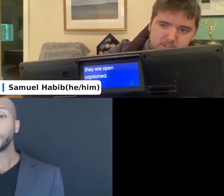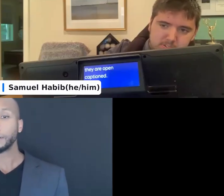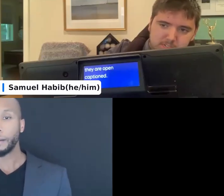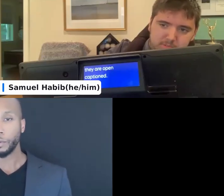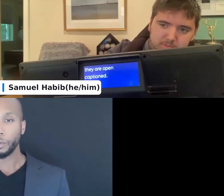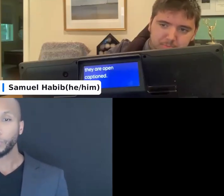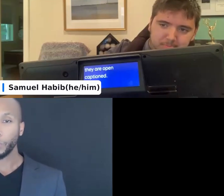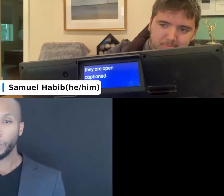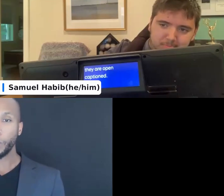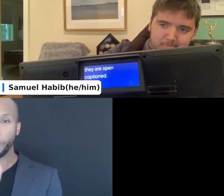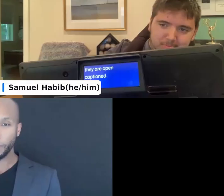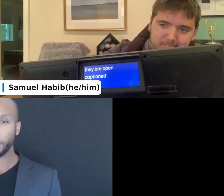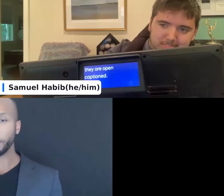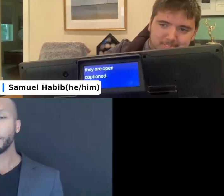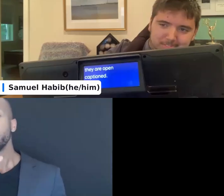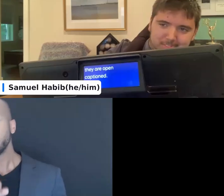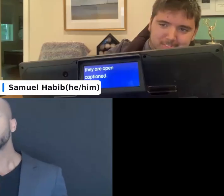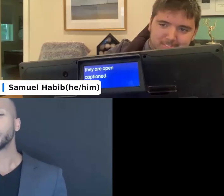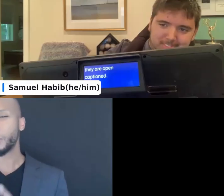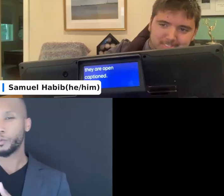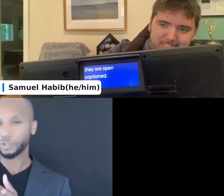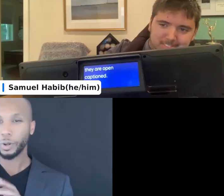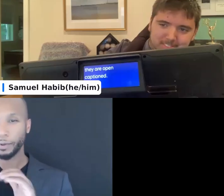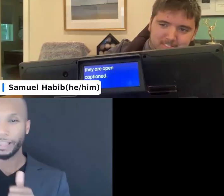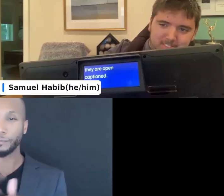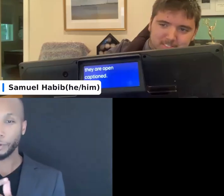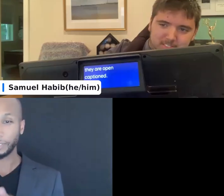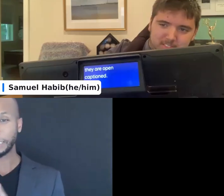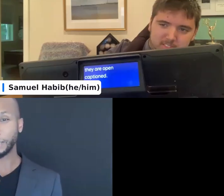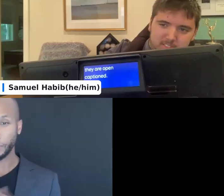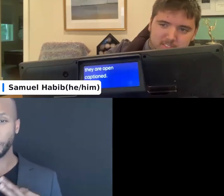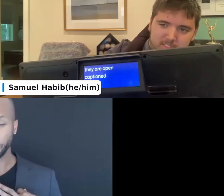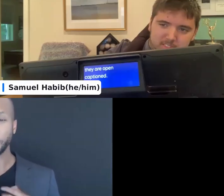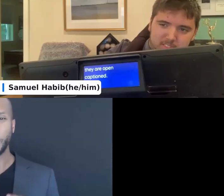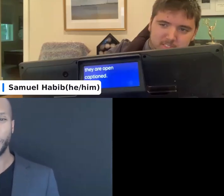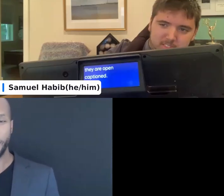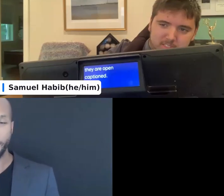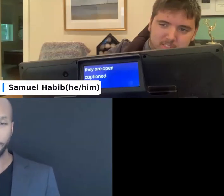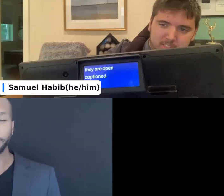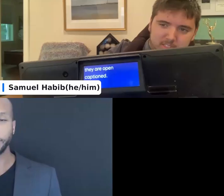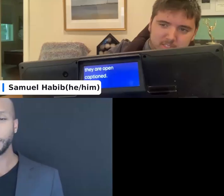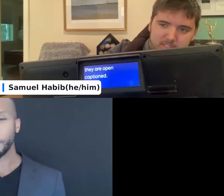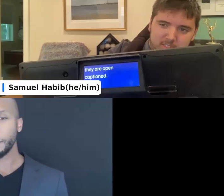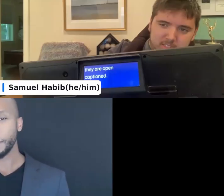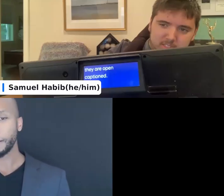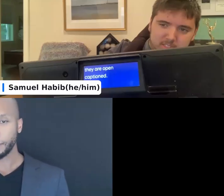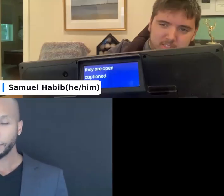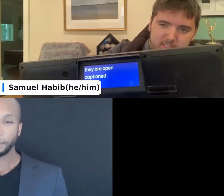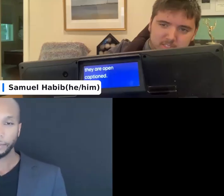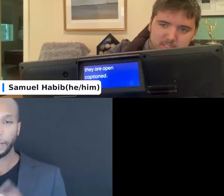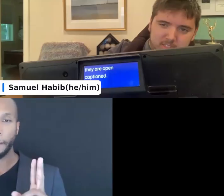you were wearing a vintage, one of the original Communication First t-shirts during that Biden clip. So,